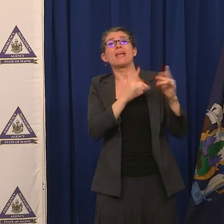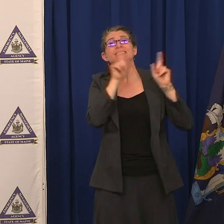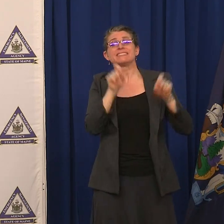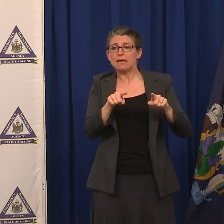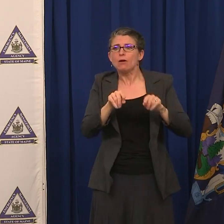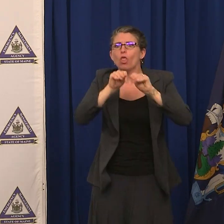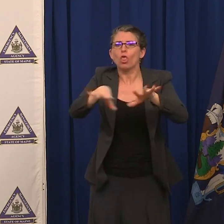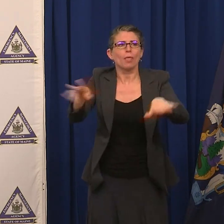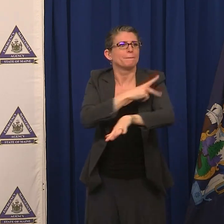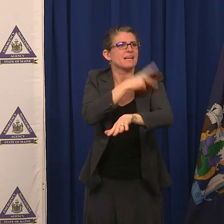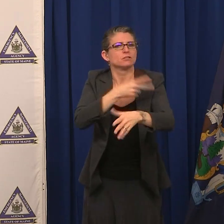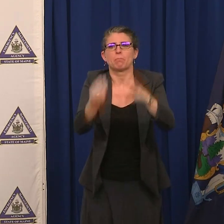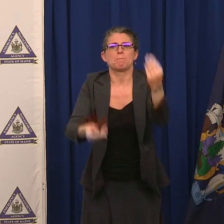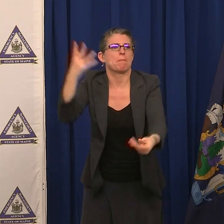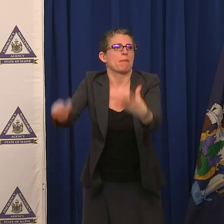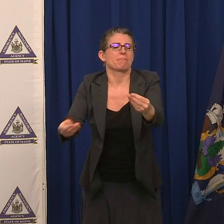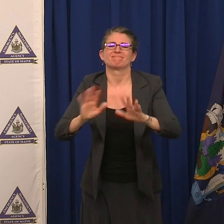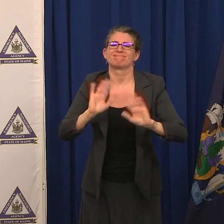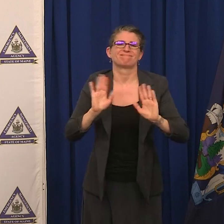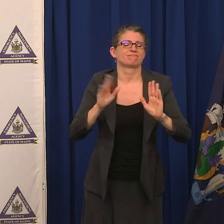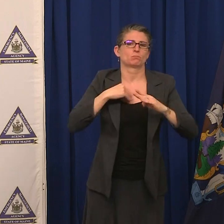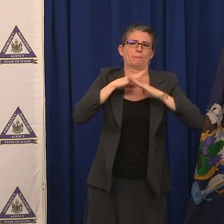DeRose.